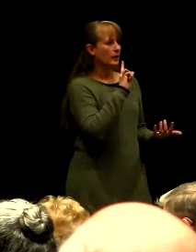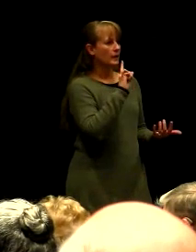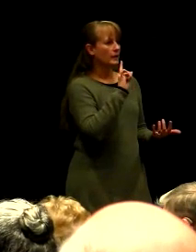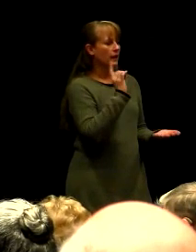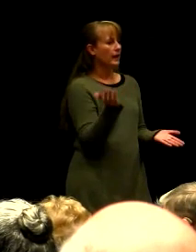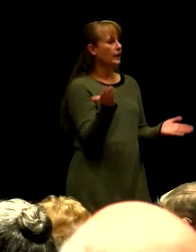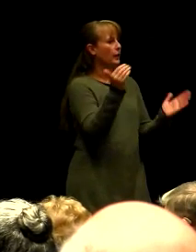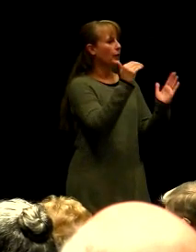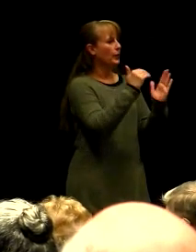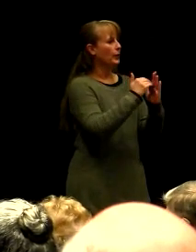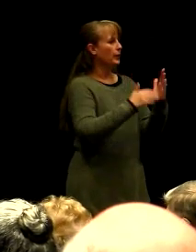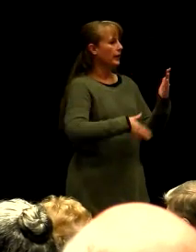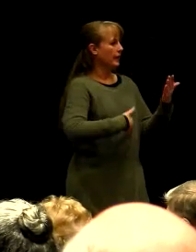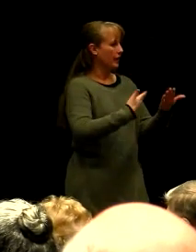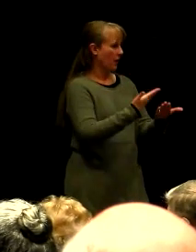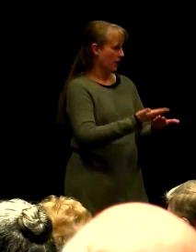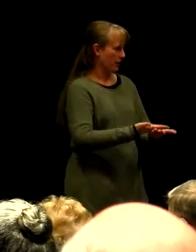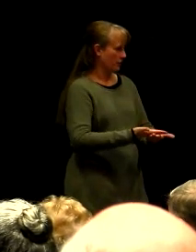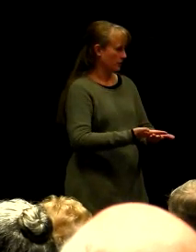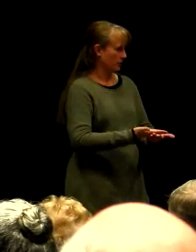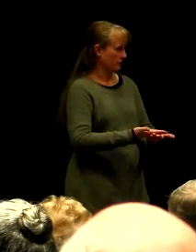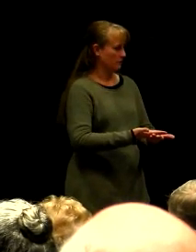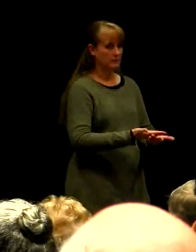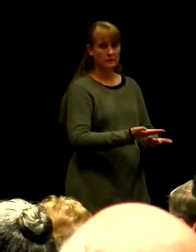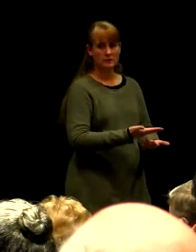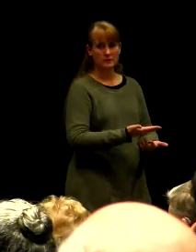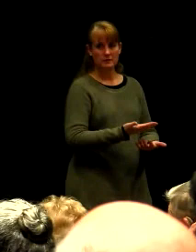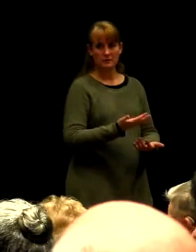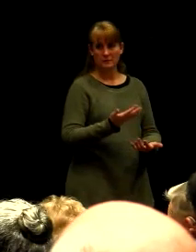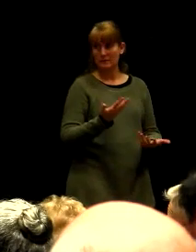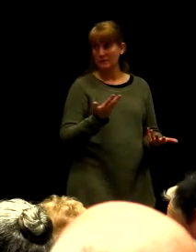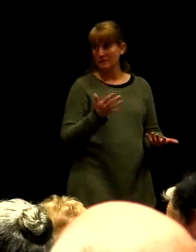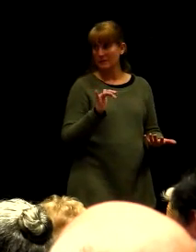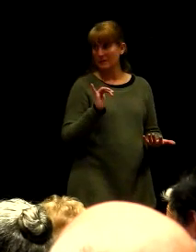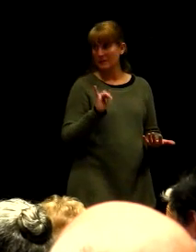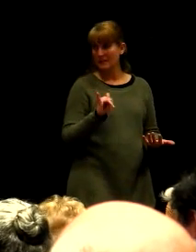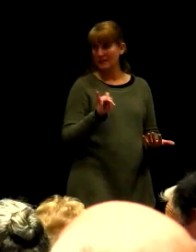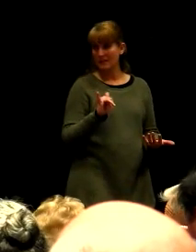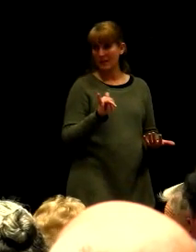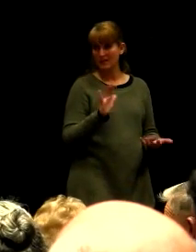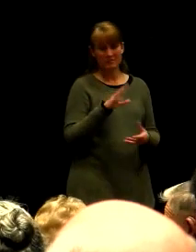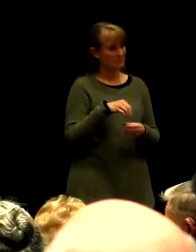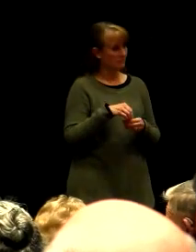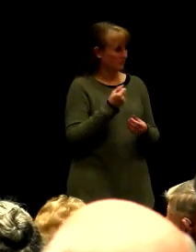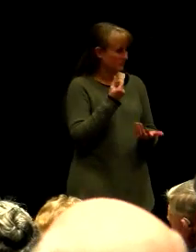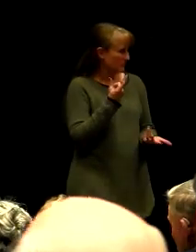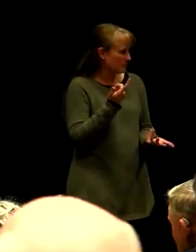reincarnation. It seemed. So is that kind of the interpretation?